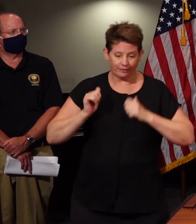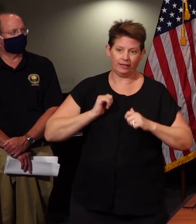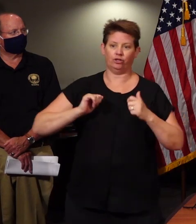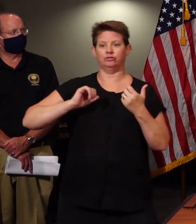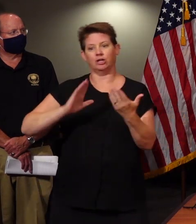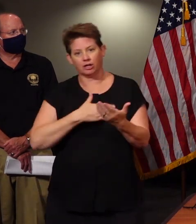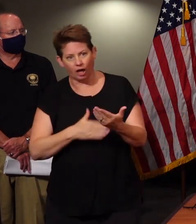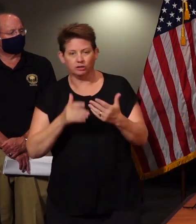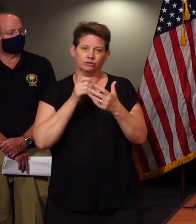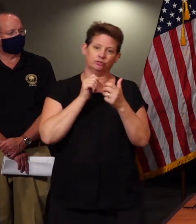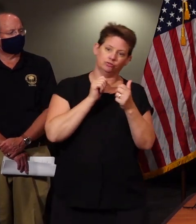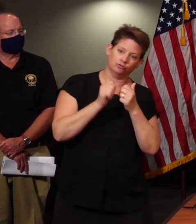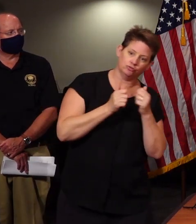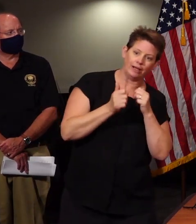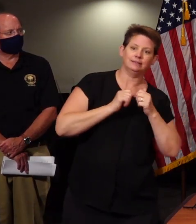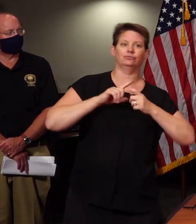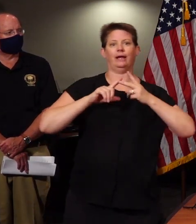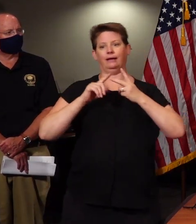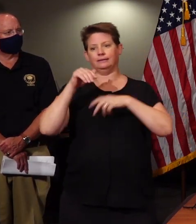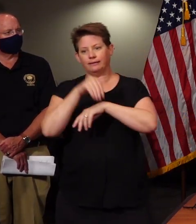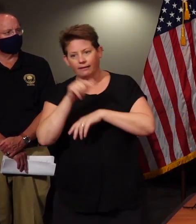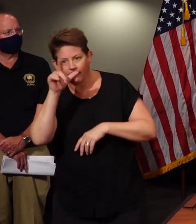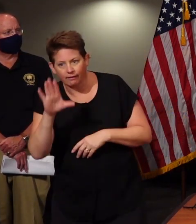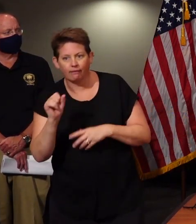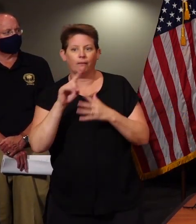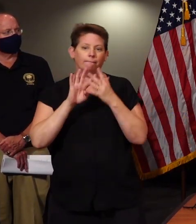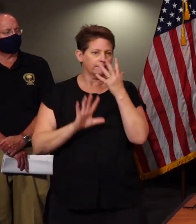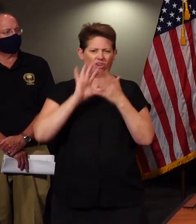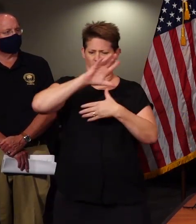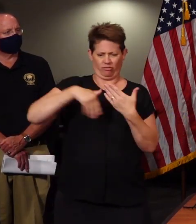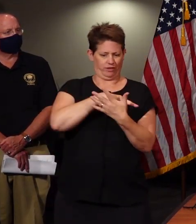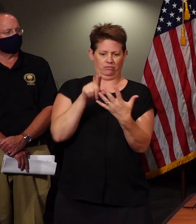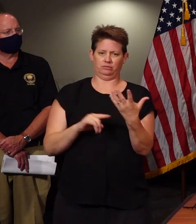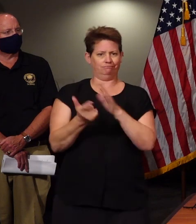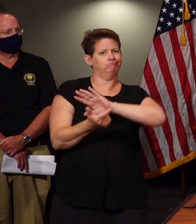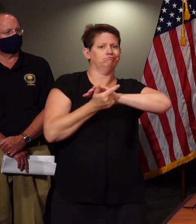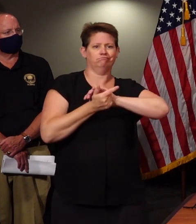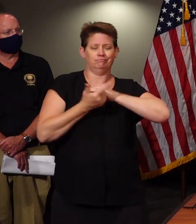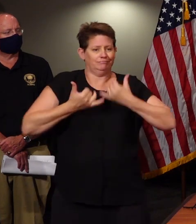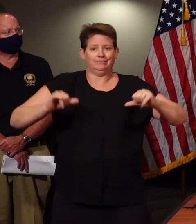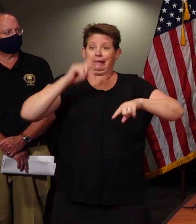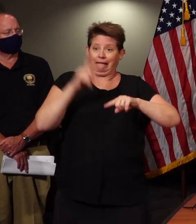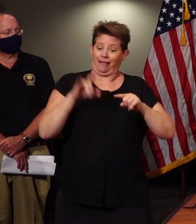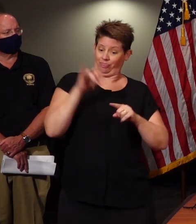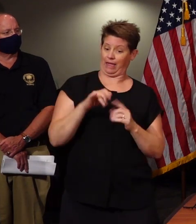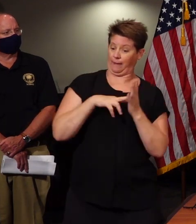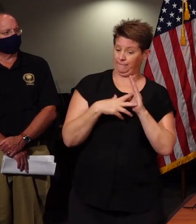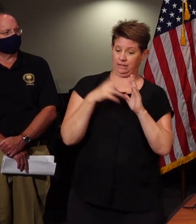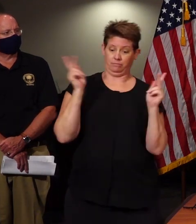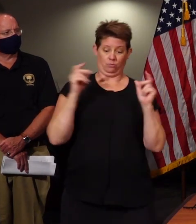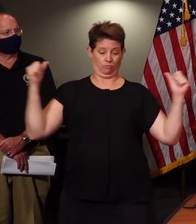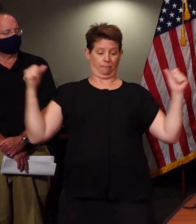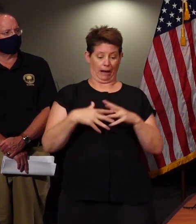performing arts, racetracks, nightclubs, all those sorts of things. Those are crowds. That's where people get